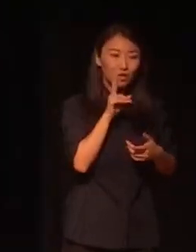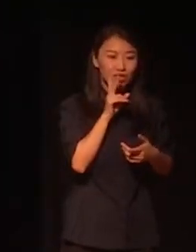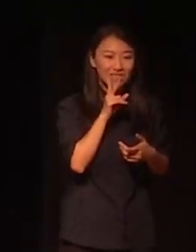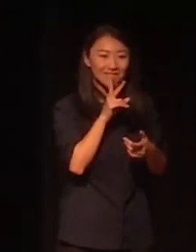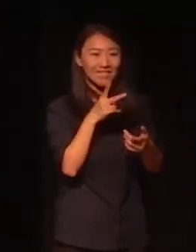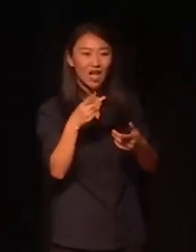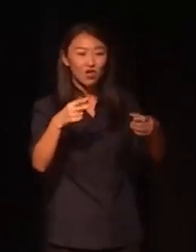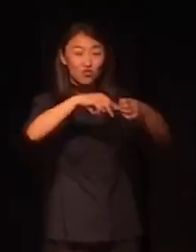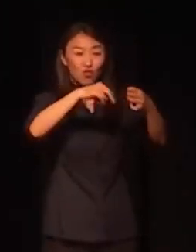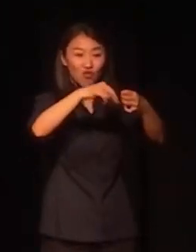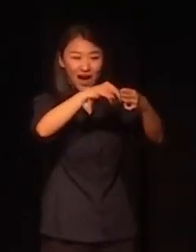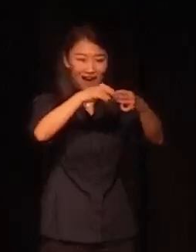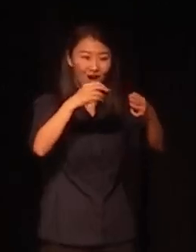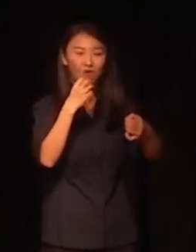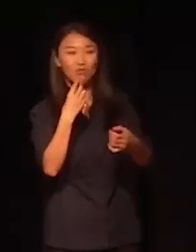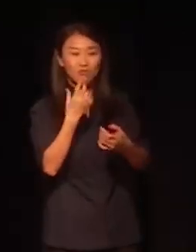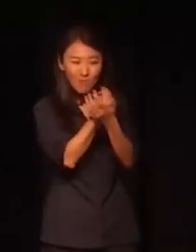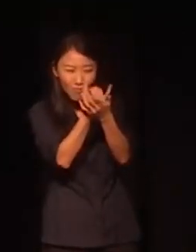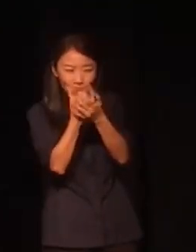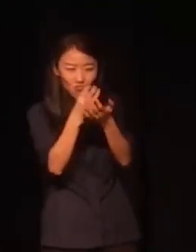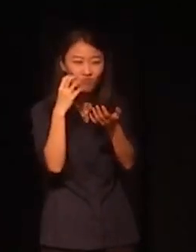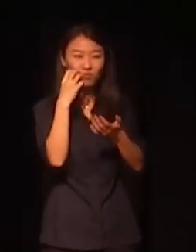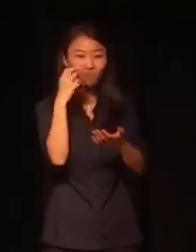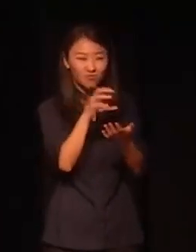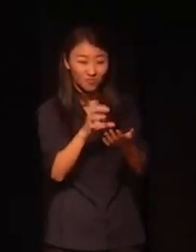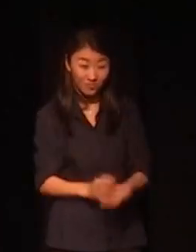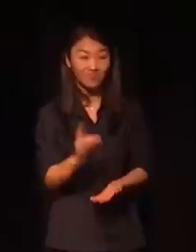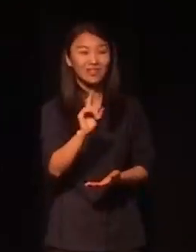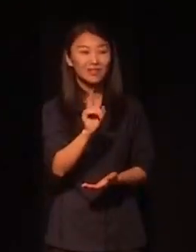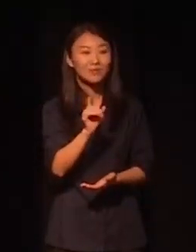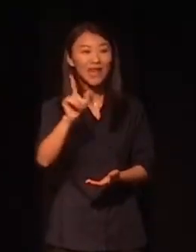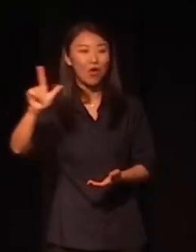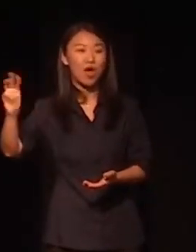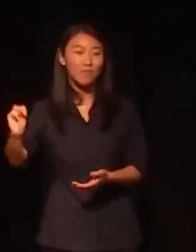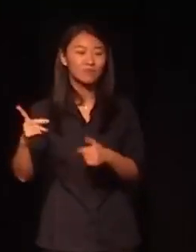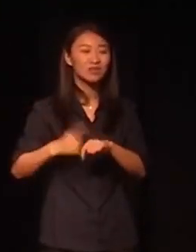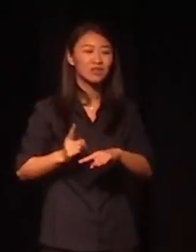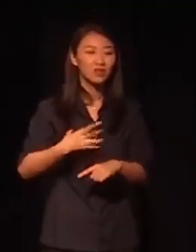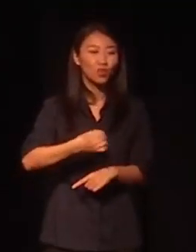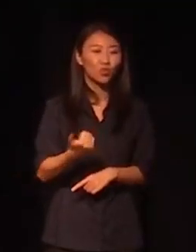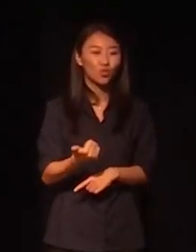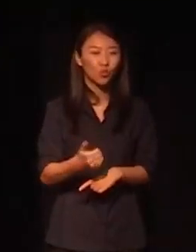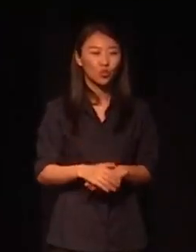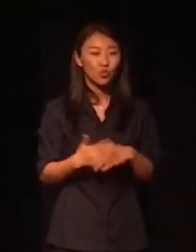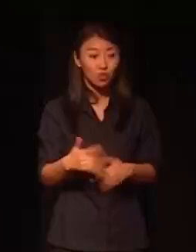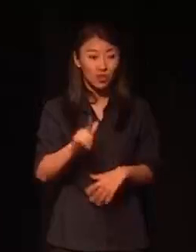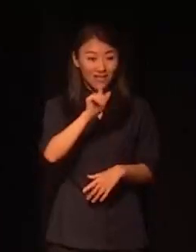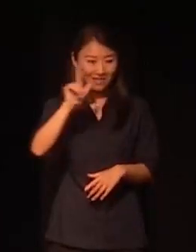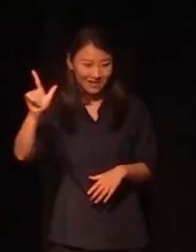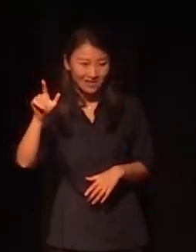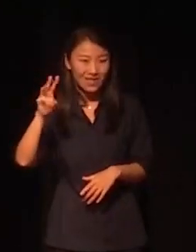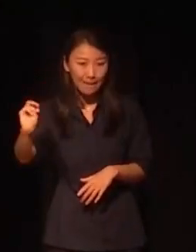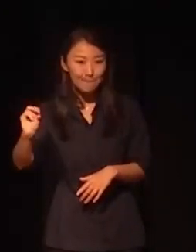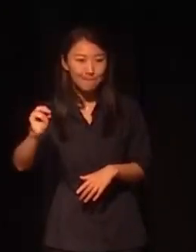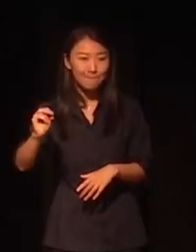for football, and then so on. But LLM is very useful because we have got large data for the